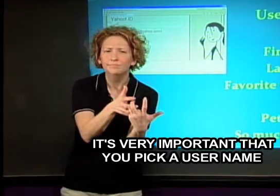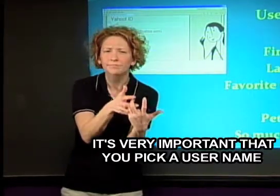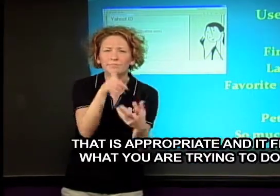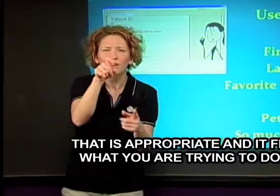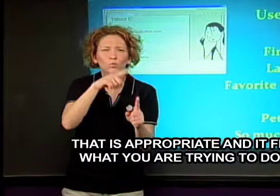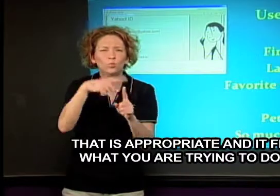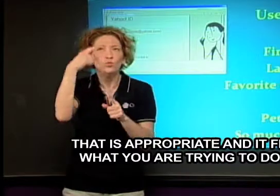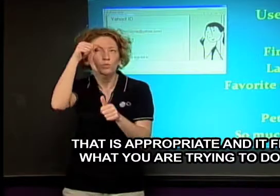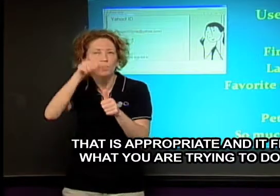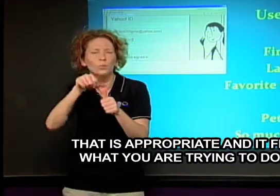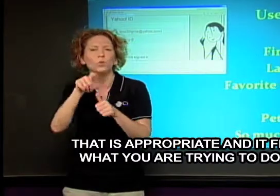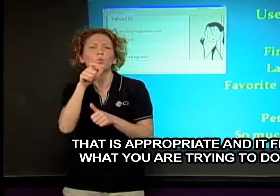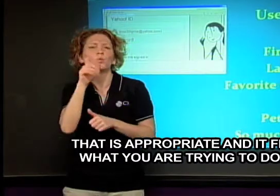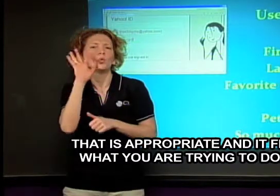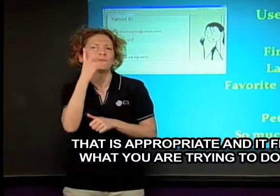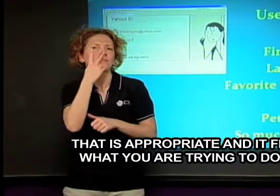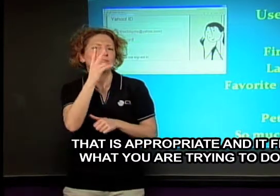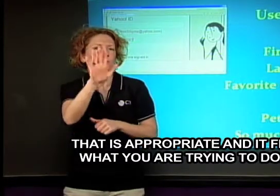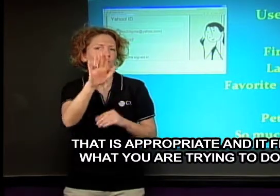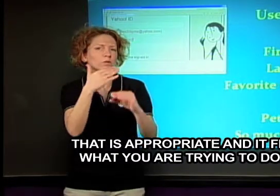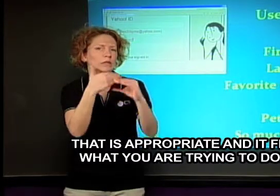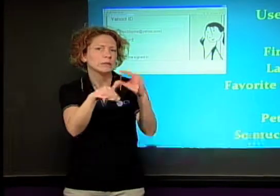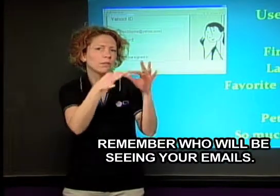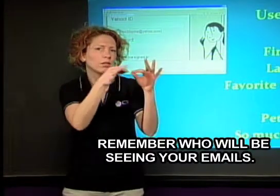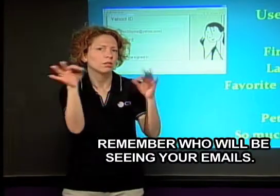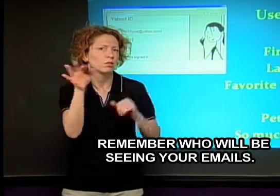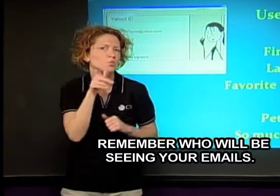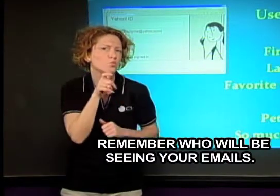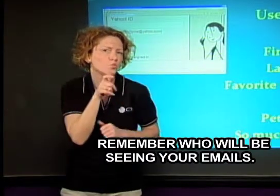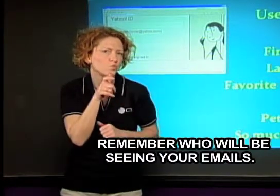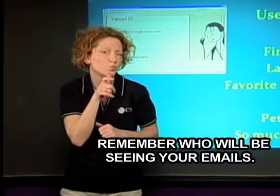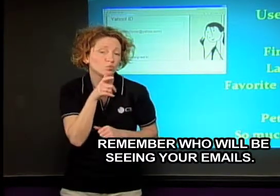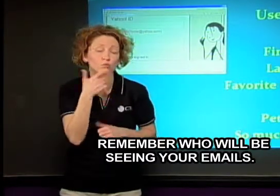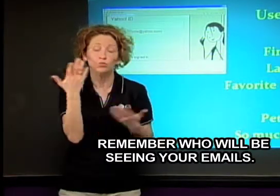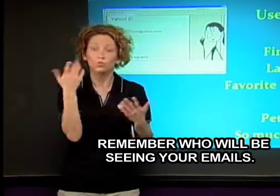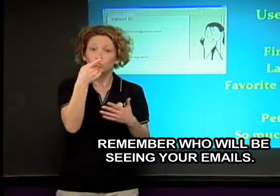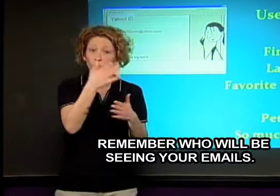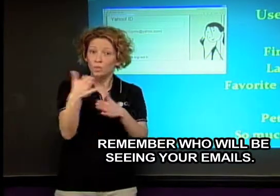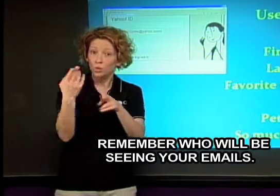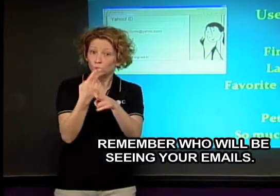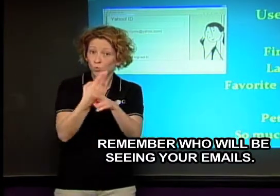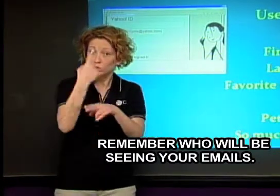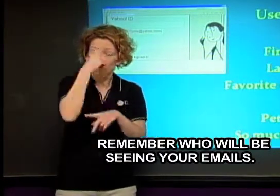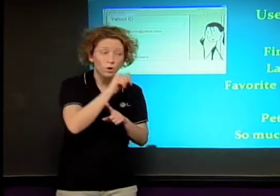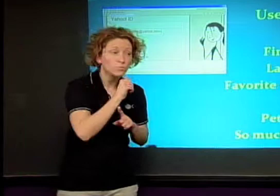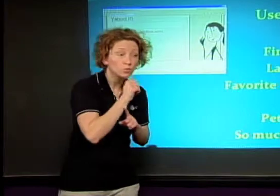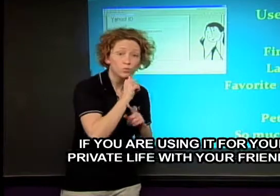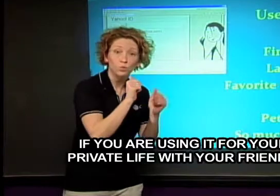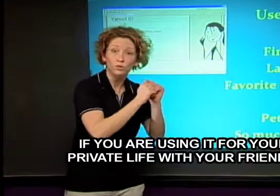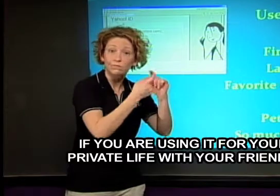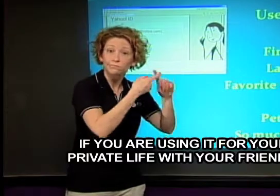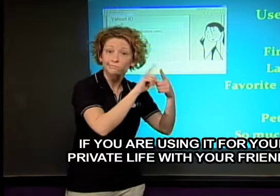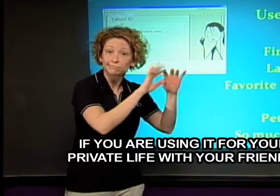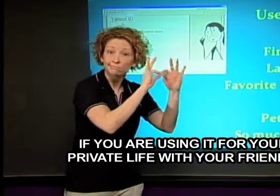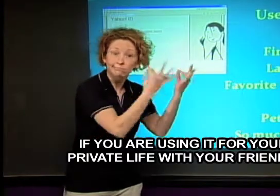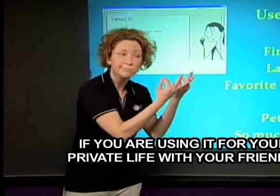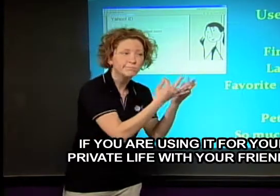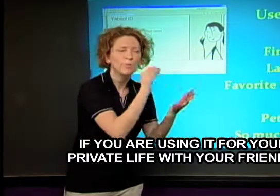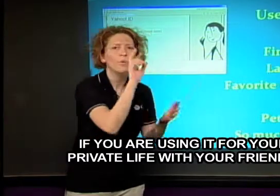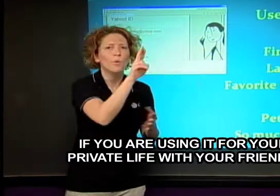is appropriate and it fits what you're trying to do. Remember who will be seeing your emails. If you're using it for your private life with your friends